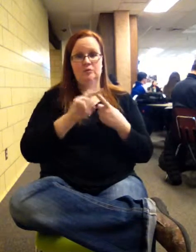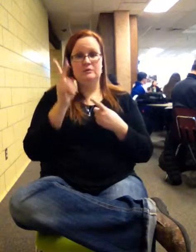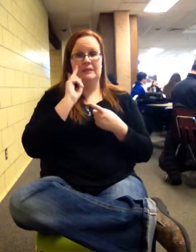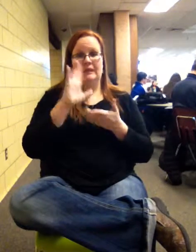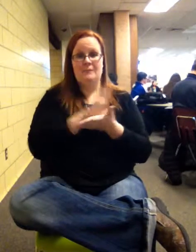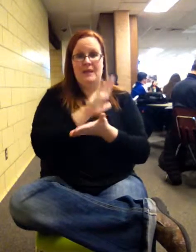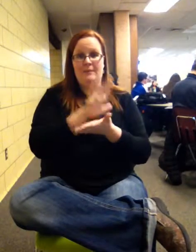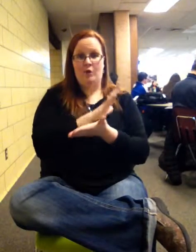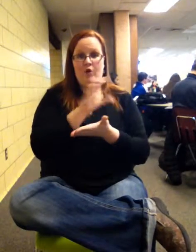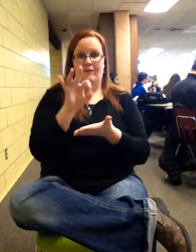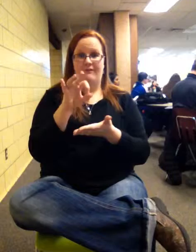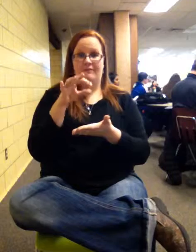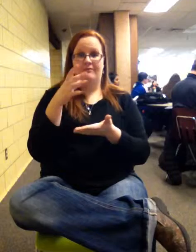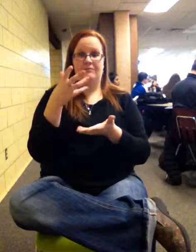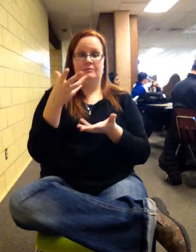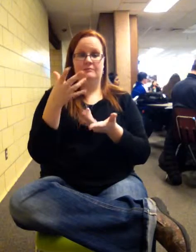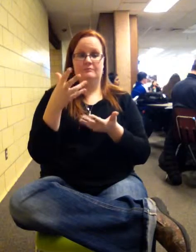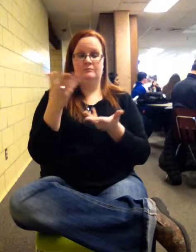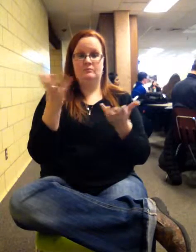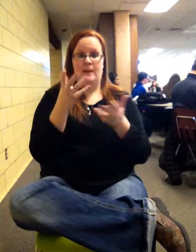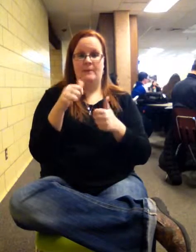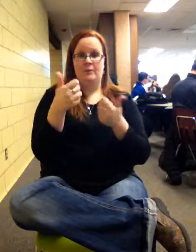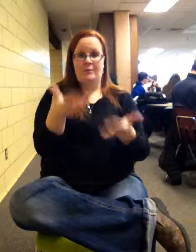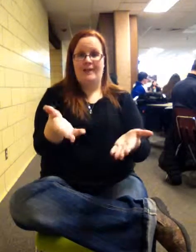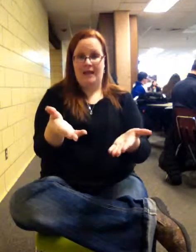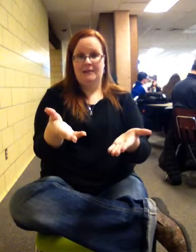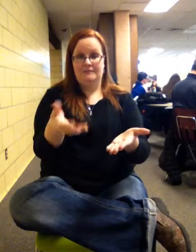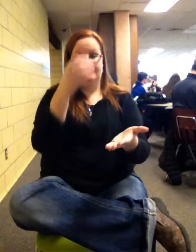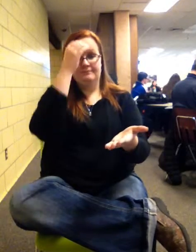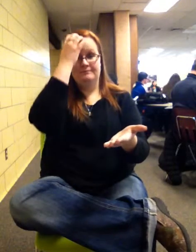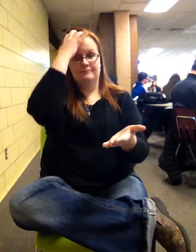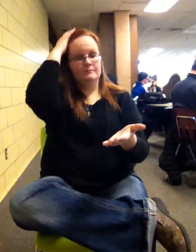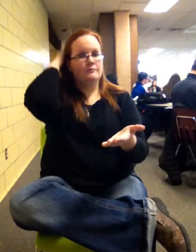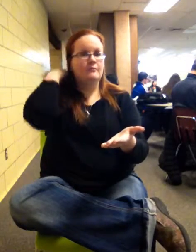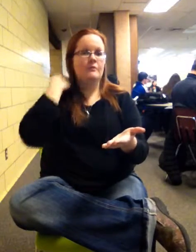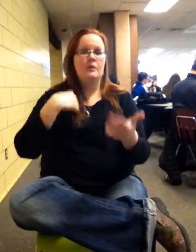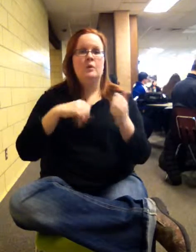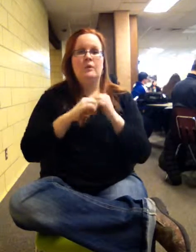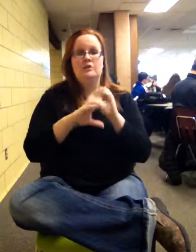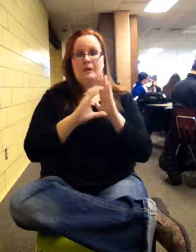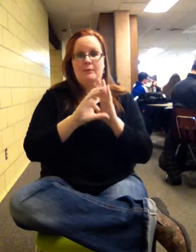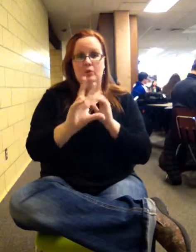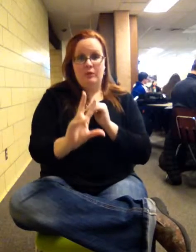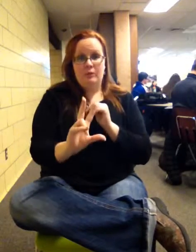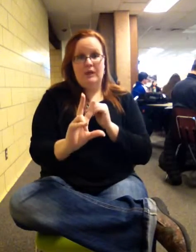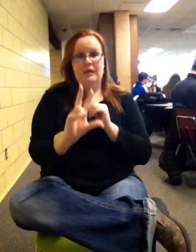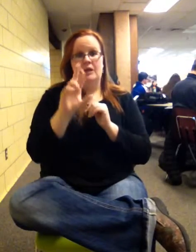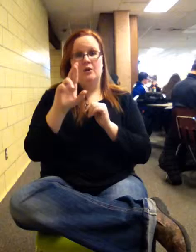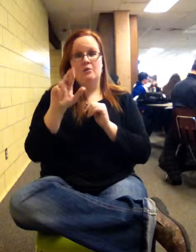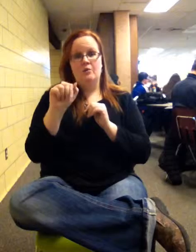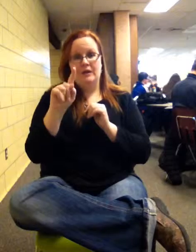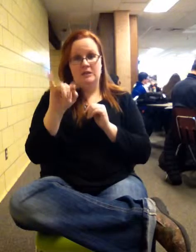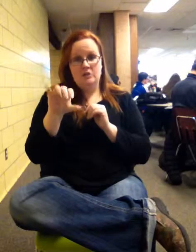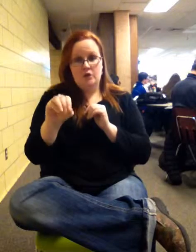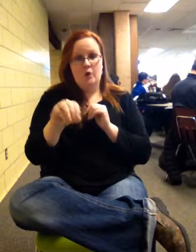to give you. So I'll hand that out to you with the chapter 3 ratios, the chapter 2